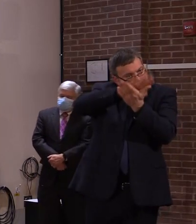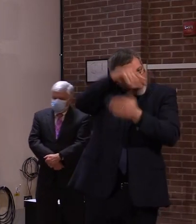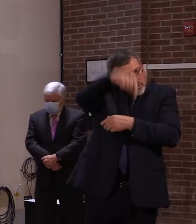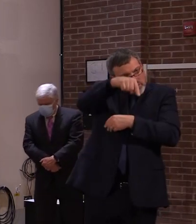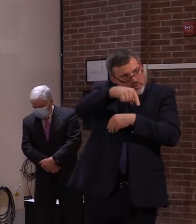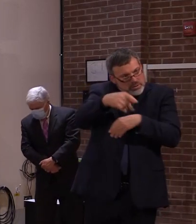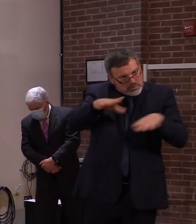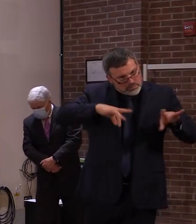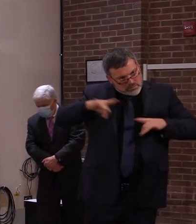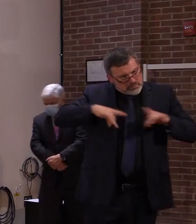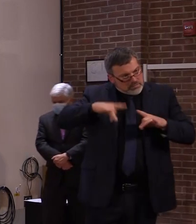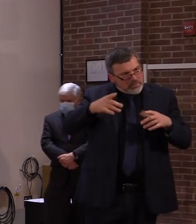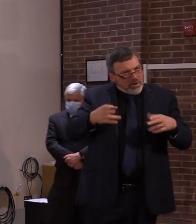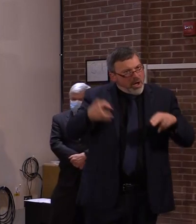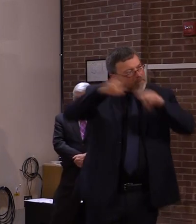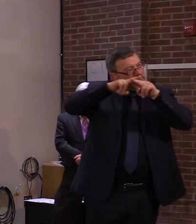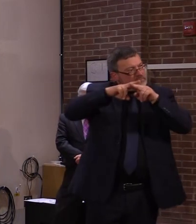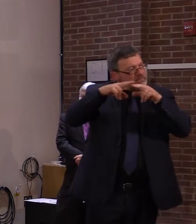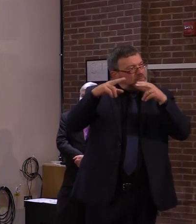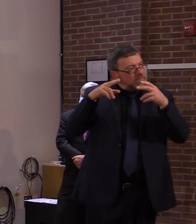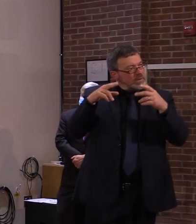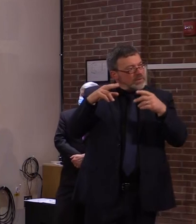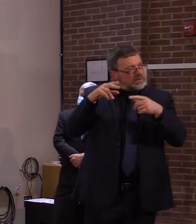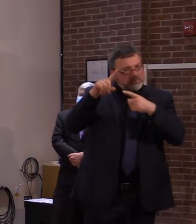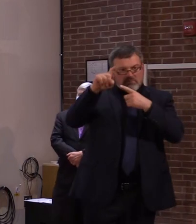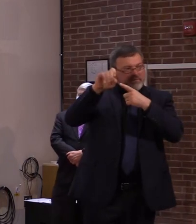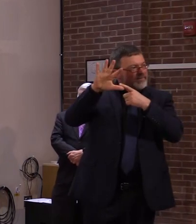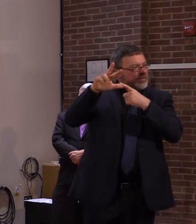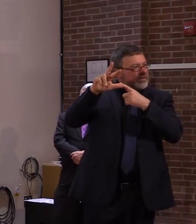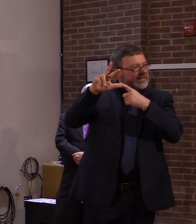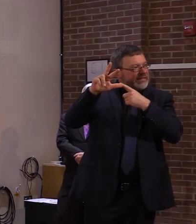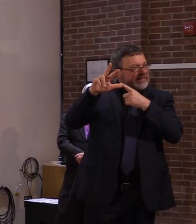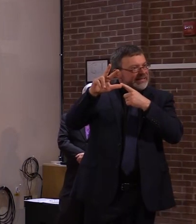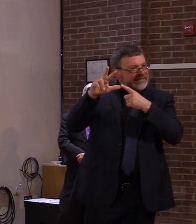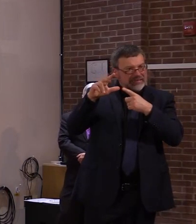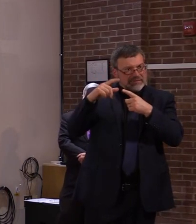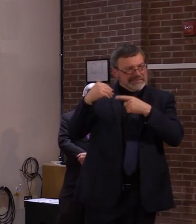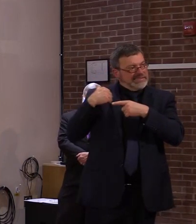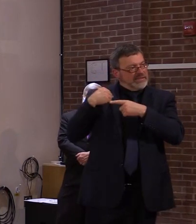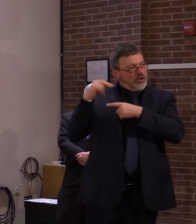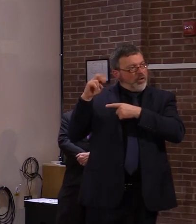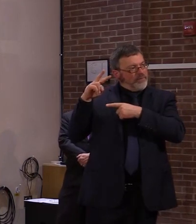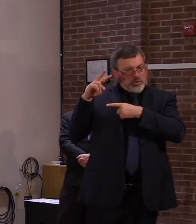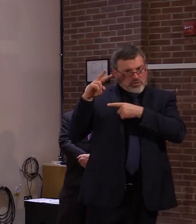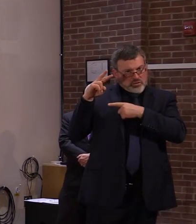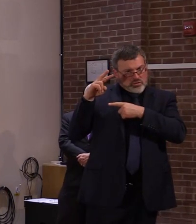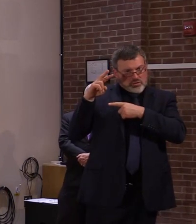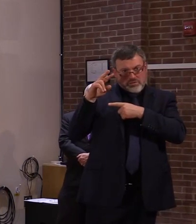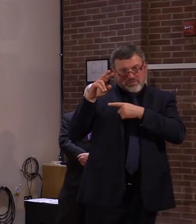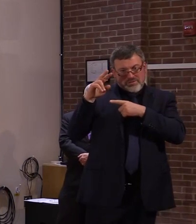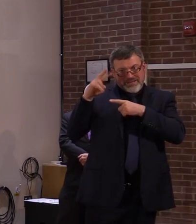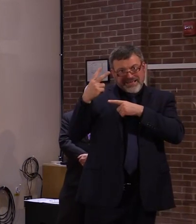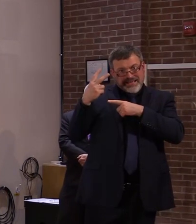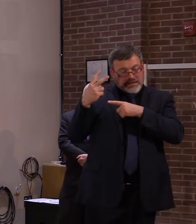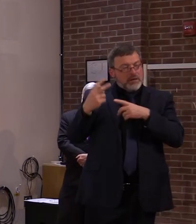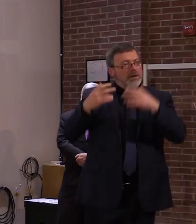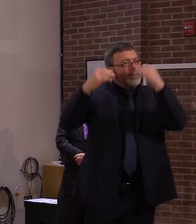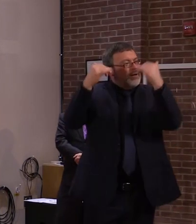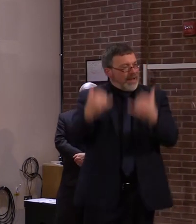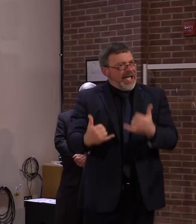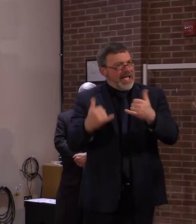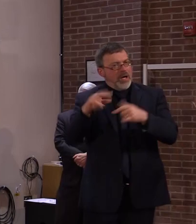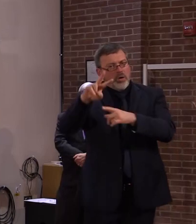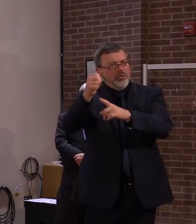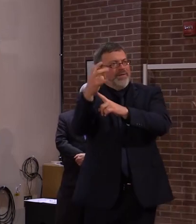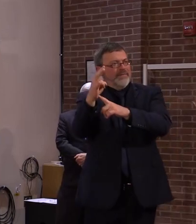from 153 cases as of November 1st to 217 cases in schools. Got it. And